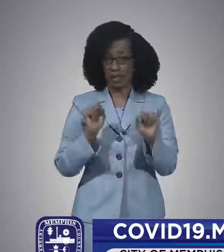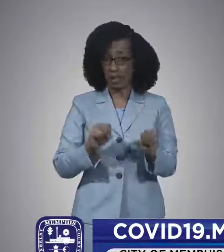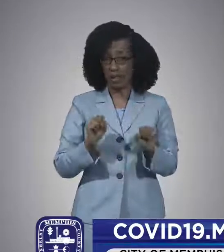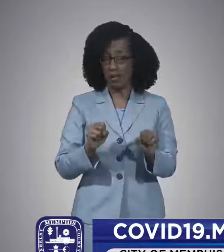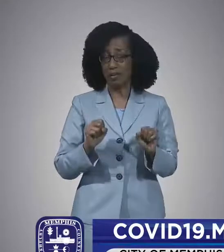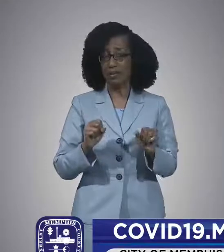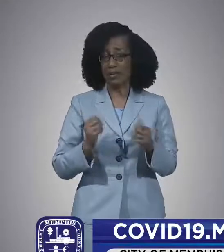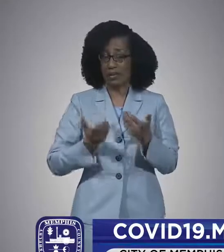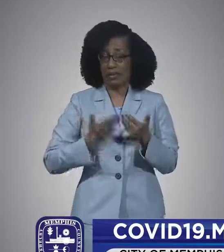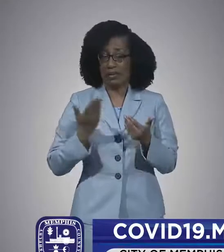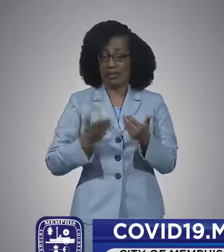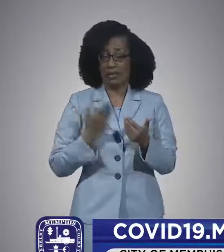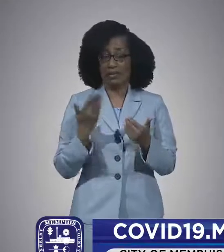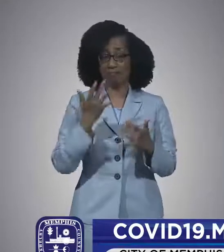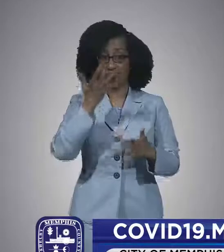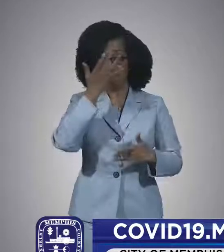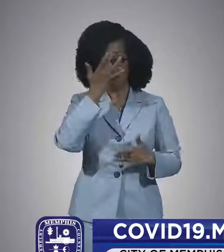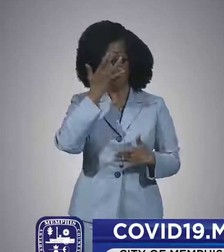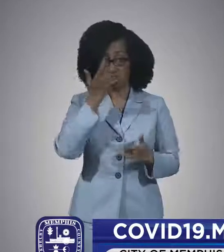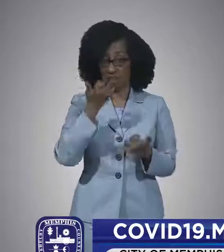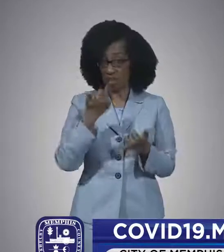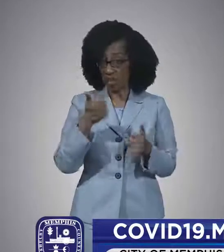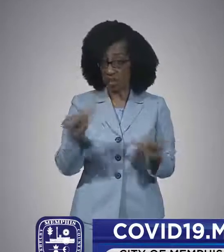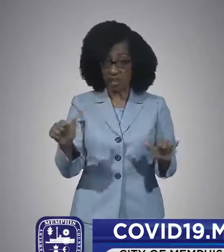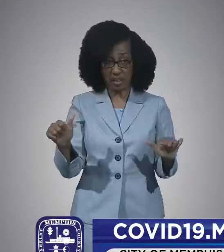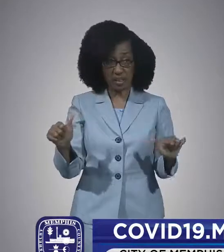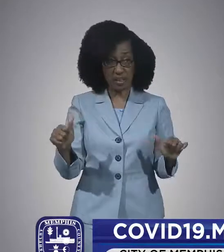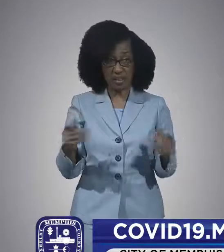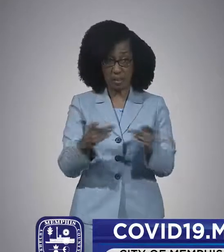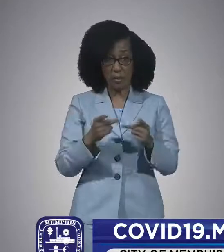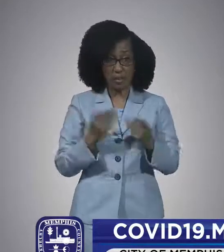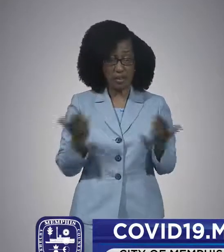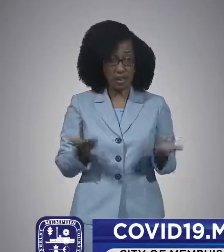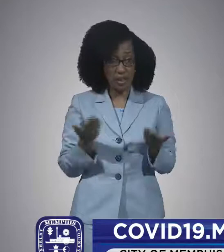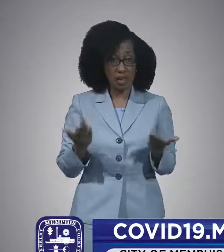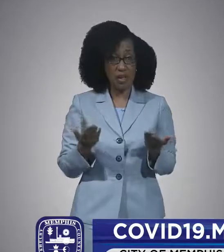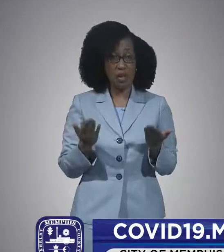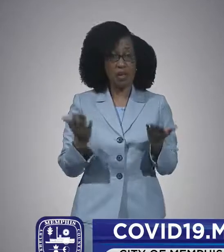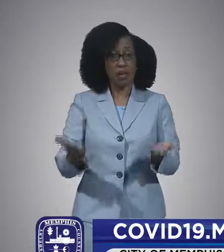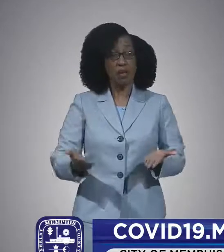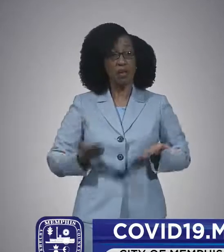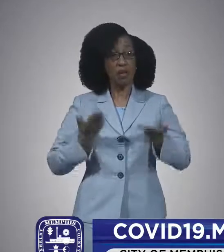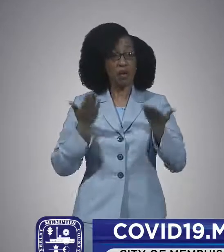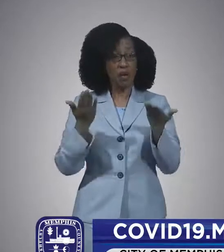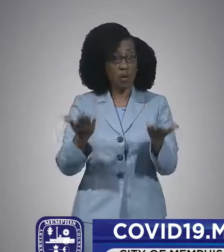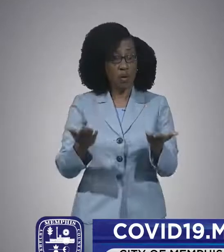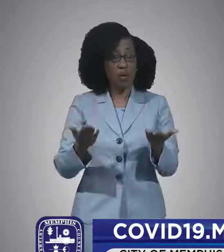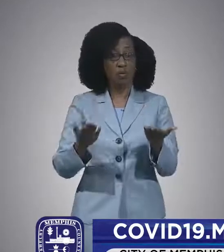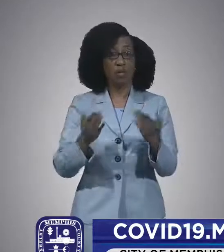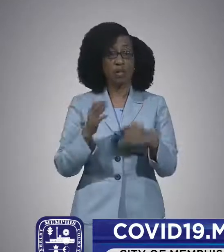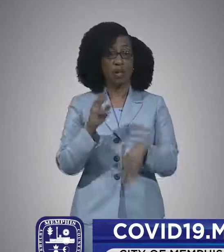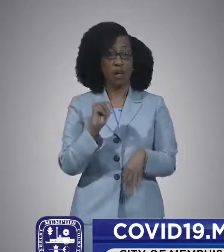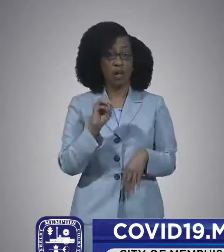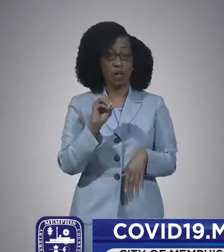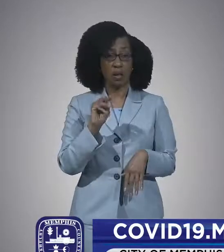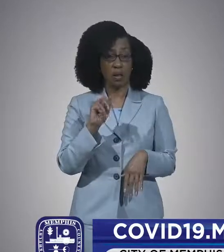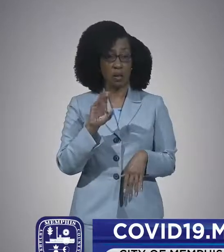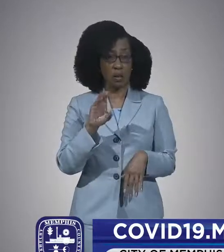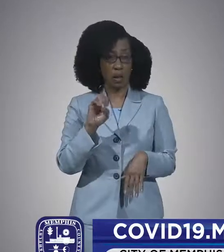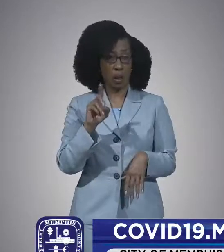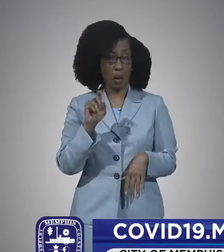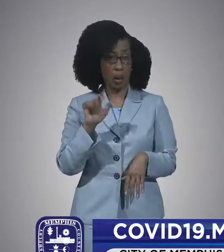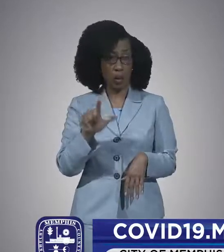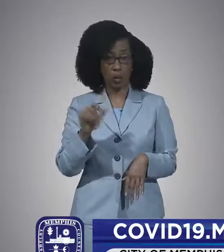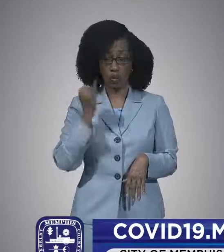there centers here that are offering prophylactic or, protective monoclonal antibodies, even if somebody hasn't